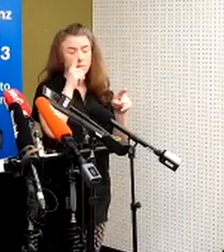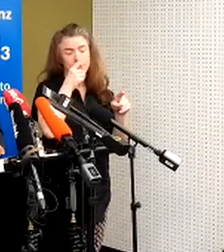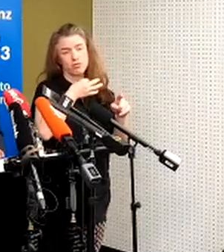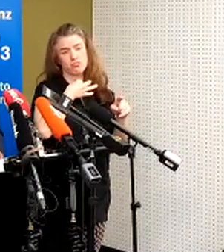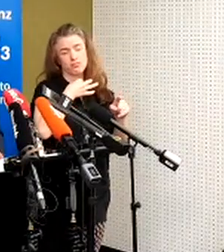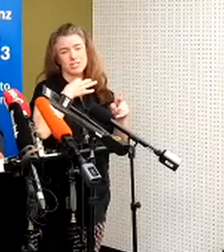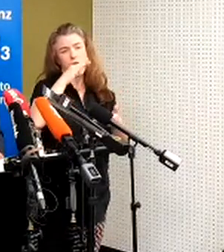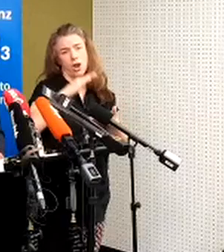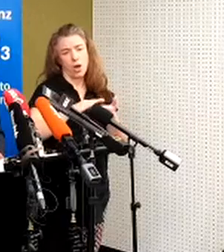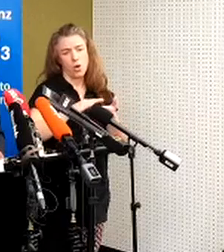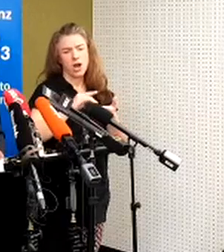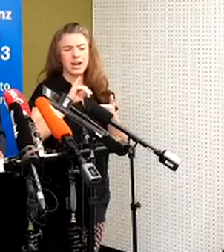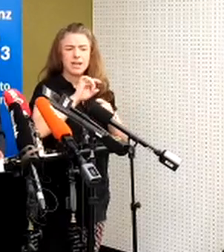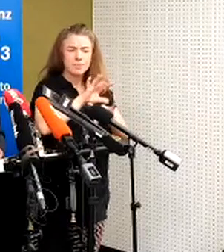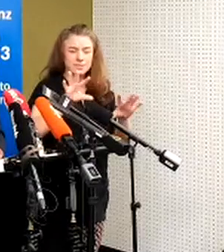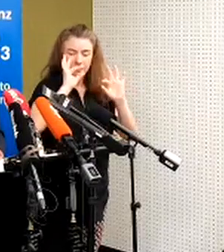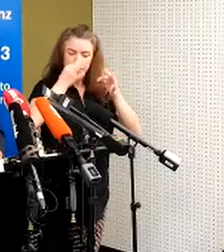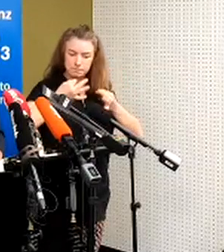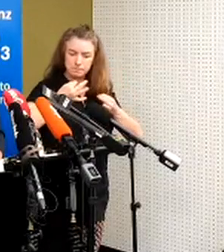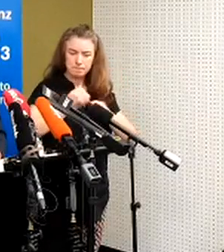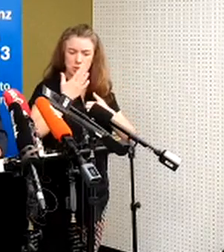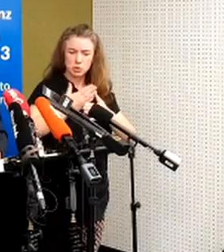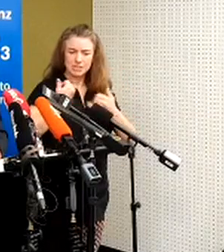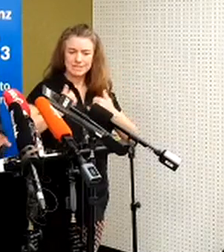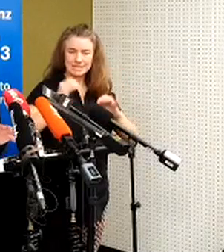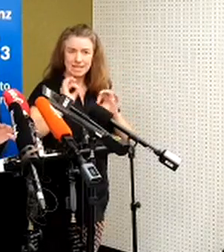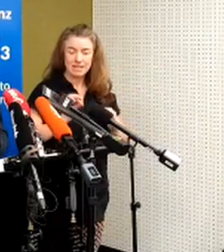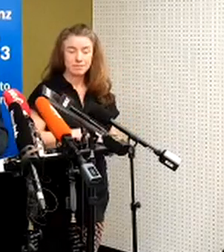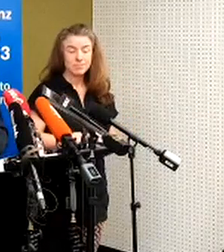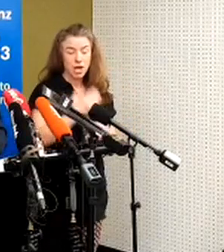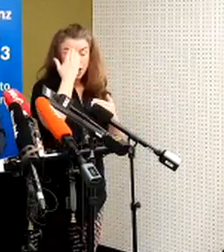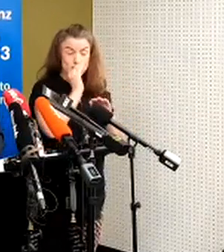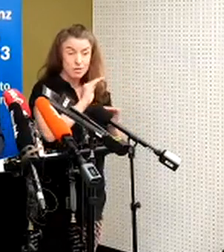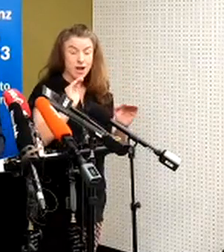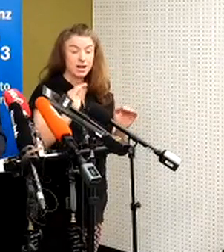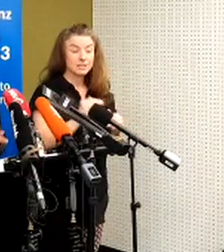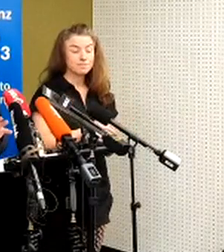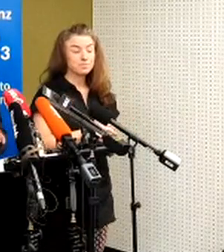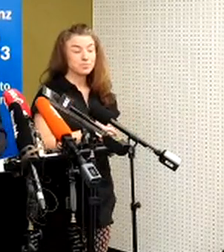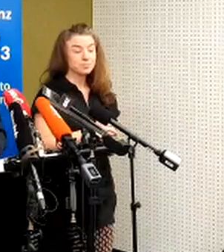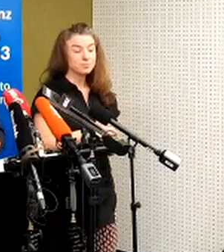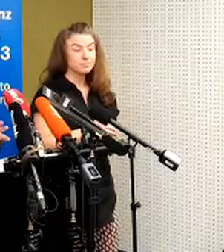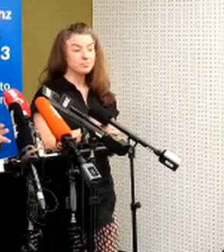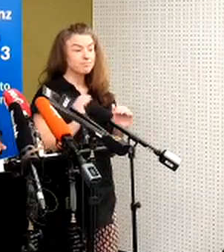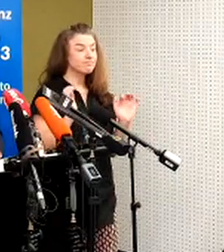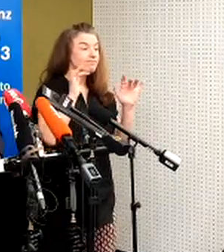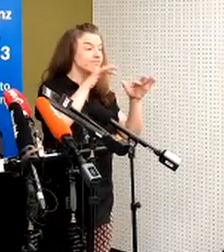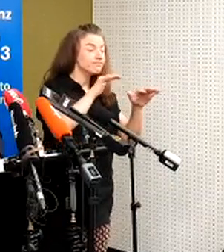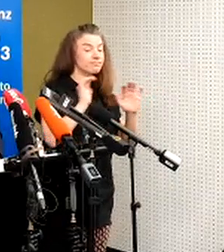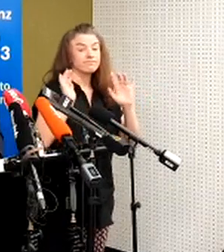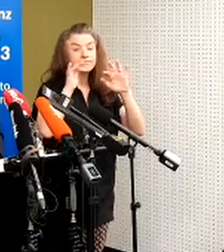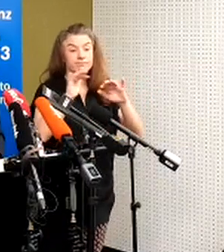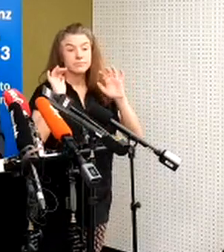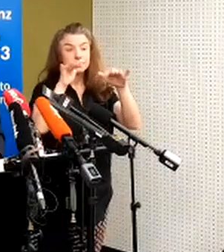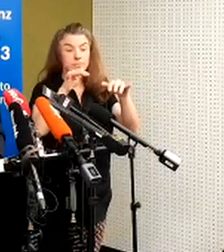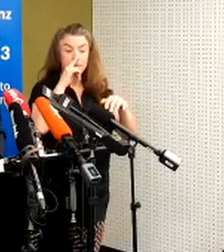what to do if they become symptomatic. And can I just reiterate, for whatever the forthcoming gathering or event might be, if